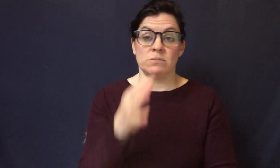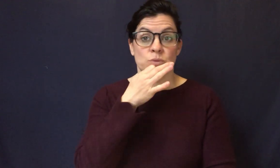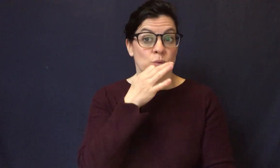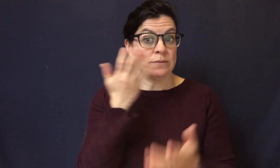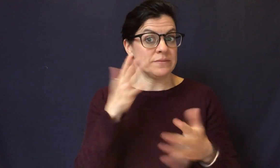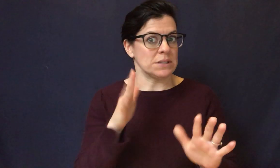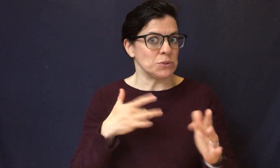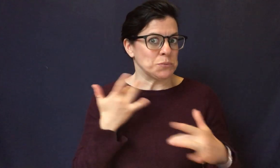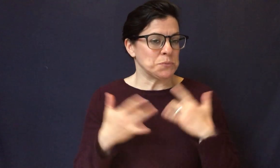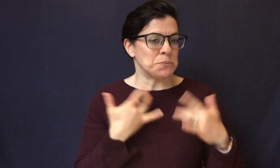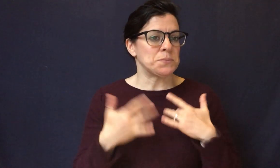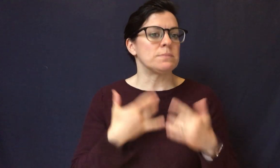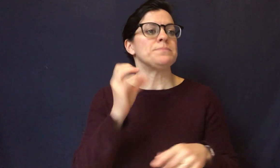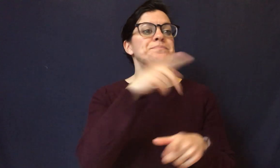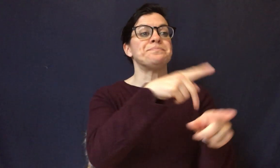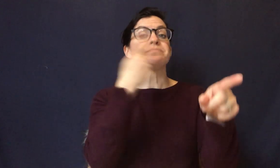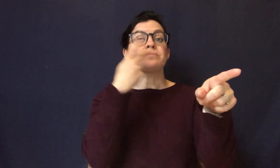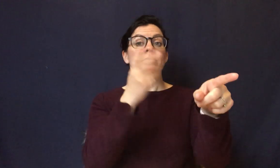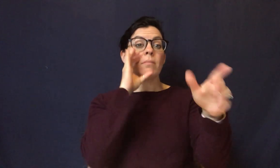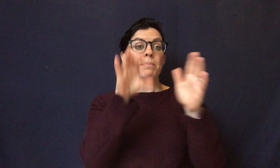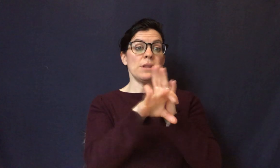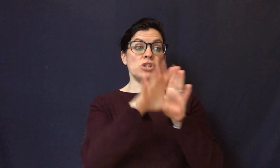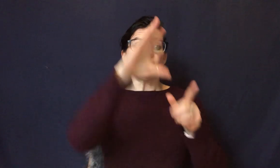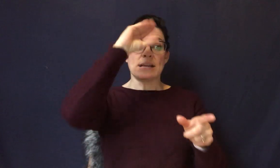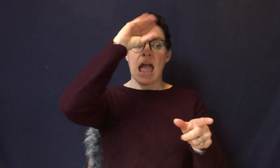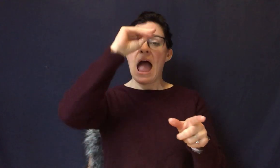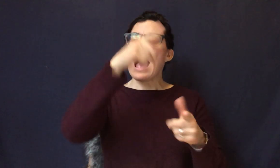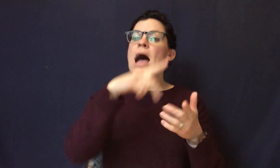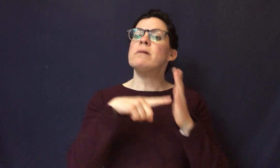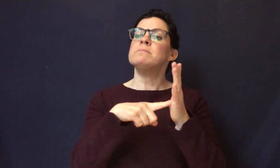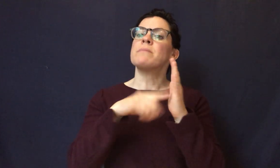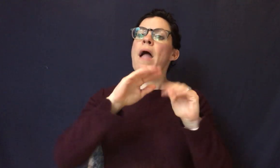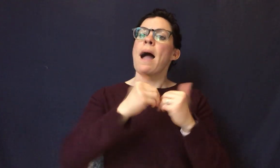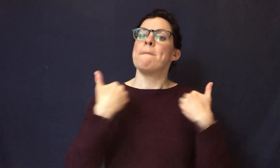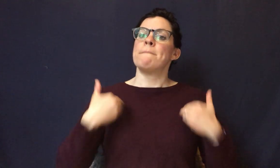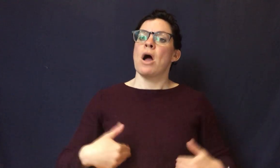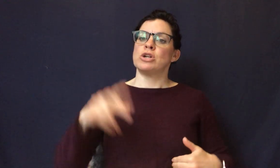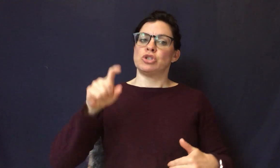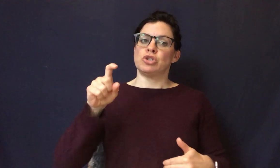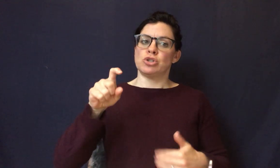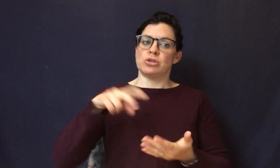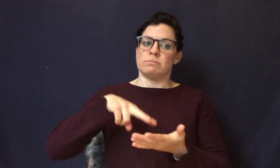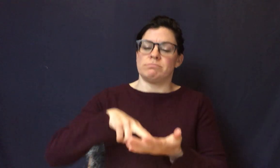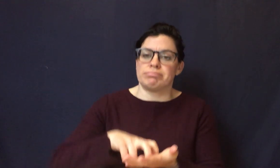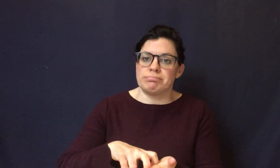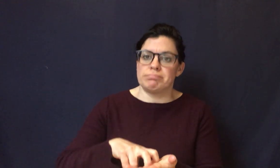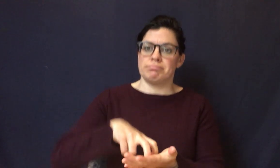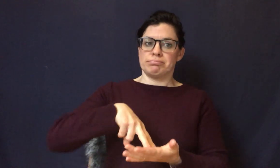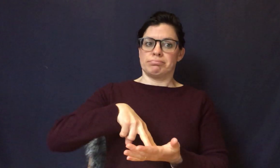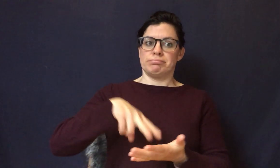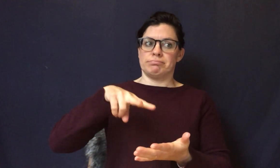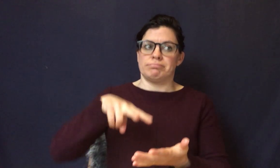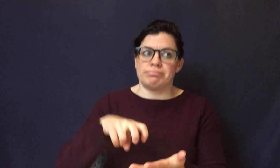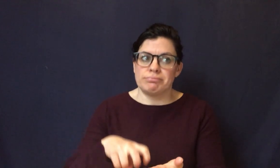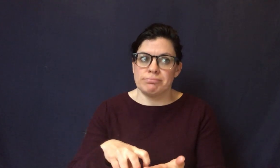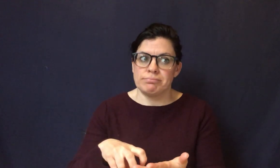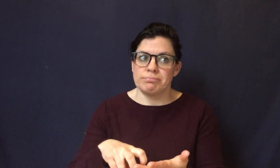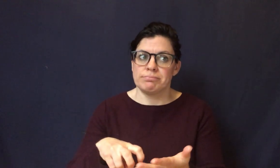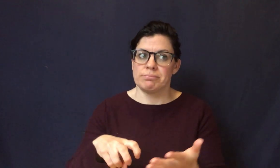right. Look at the way he's bending. The knees are bending. Okay. He's down underneath. Okay. He did tilt his